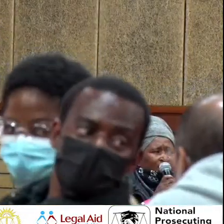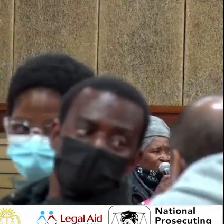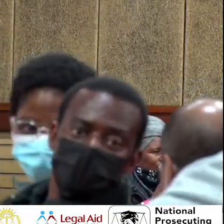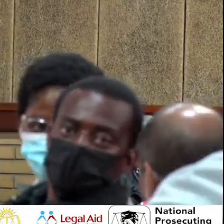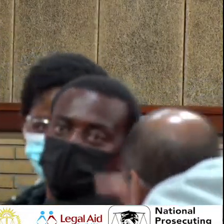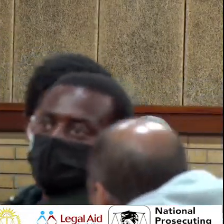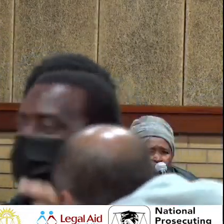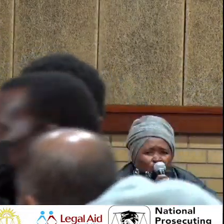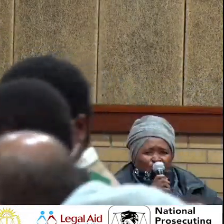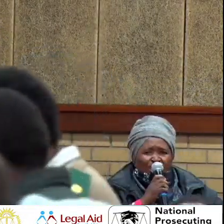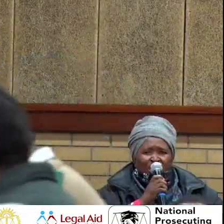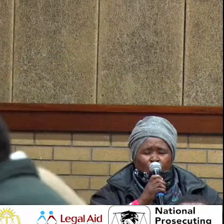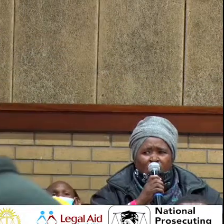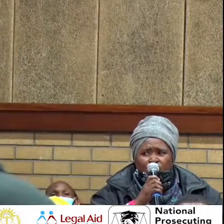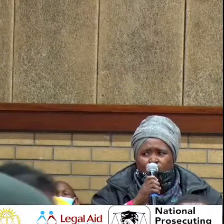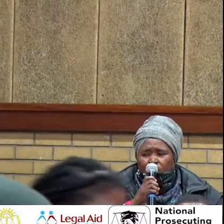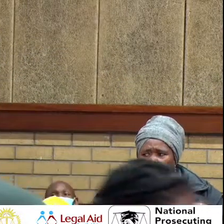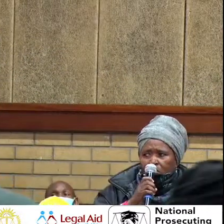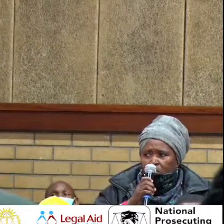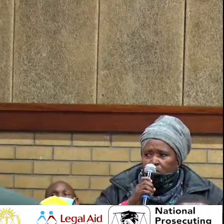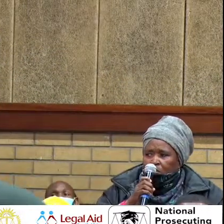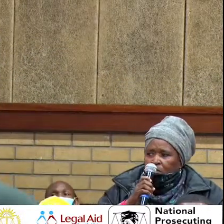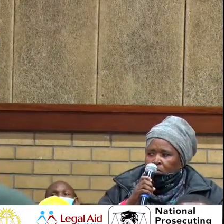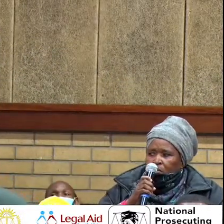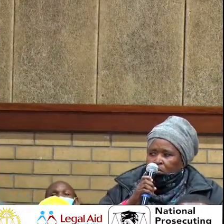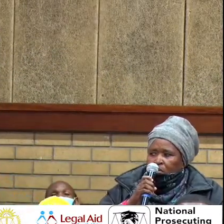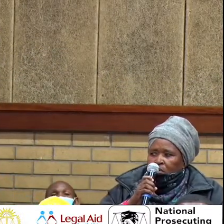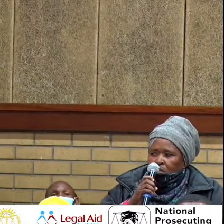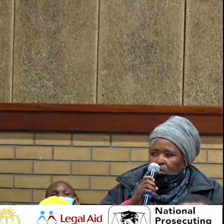ndibulise iDepartment wokushiyana kwazo.